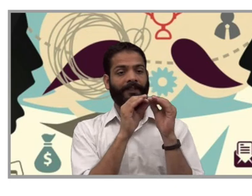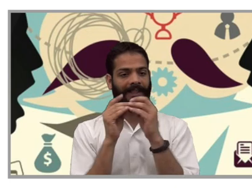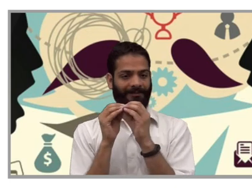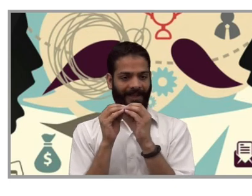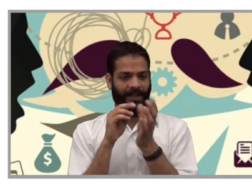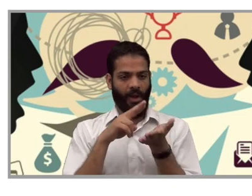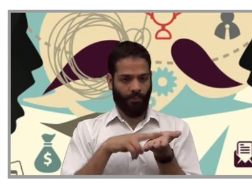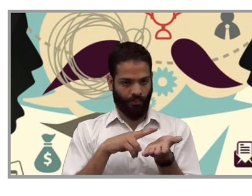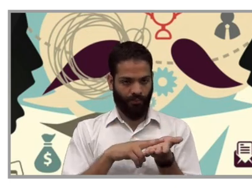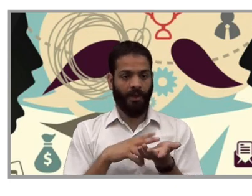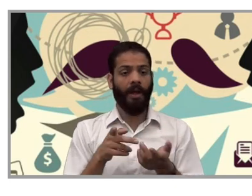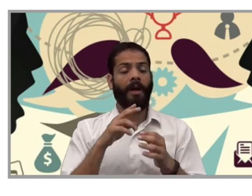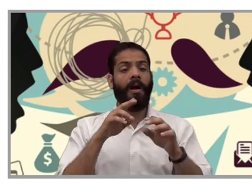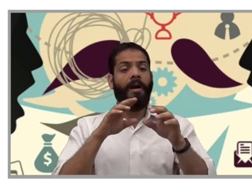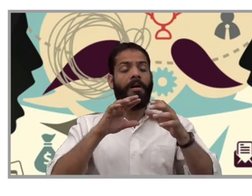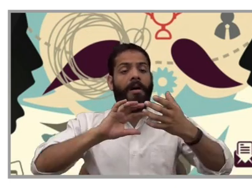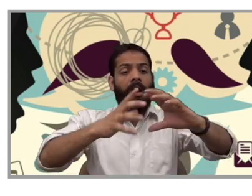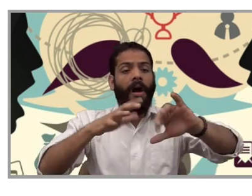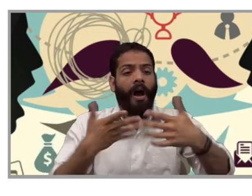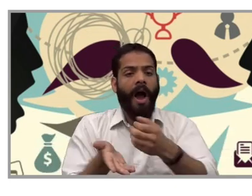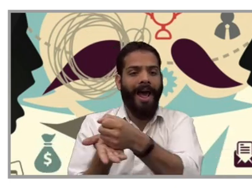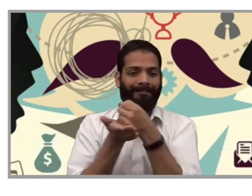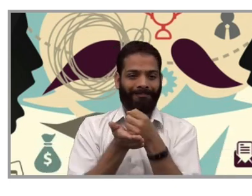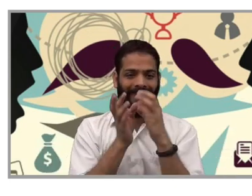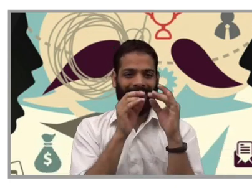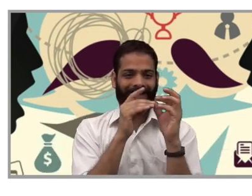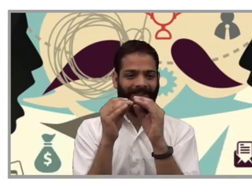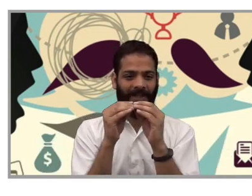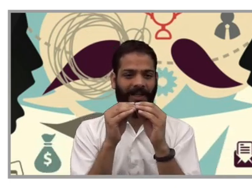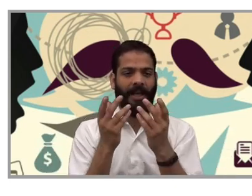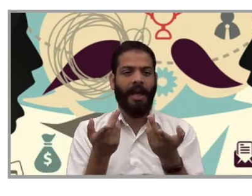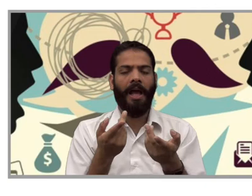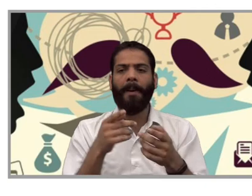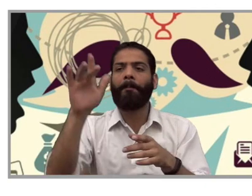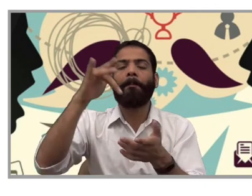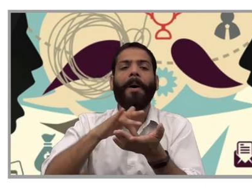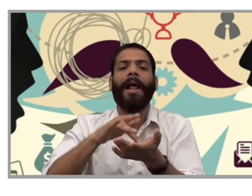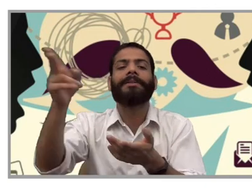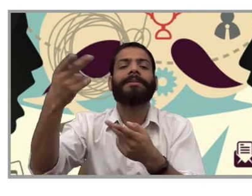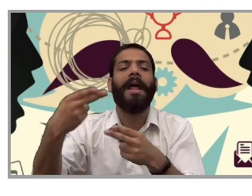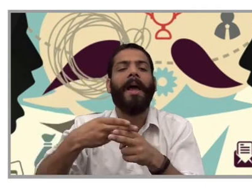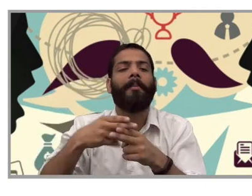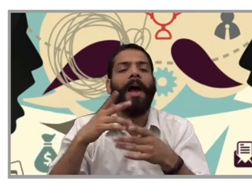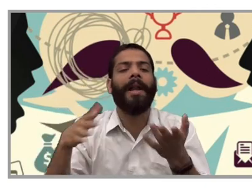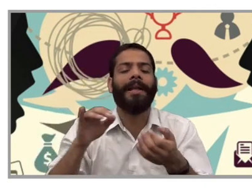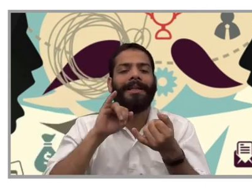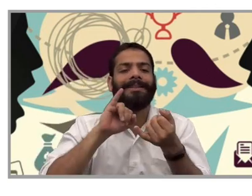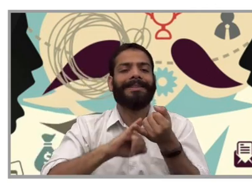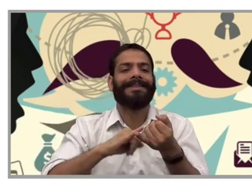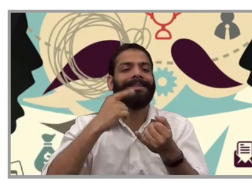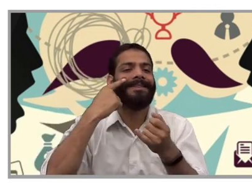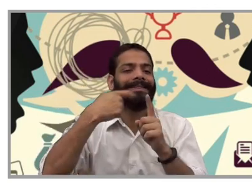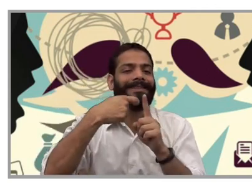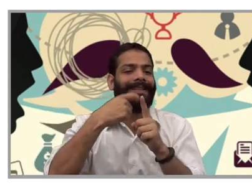The third is fingerspell nouns. These are formed with the help of fingerspelling. For example, s-i-k-k